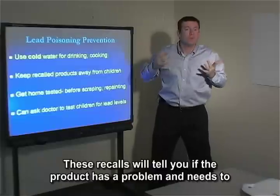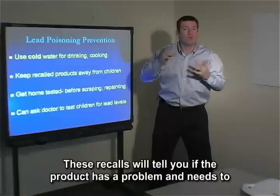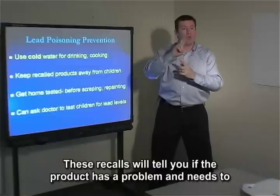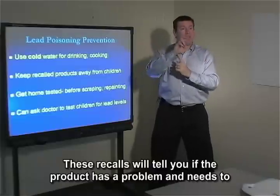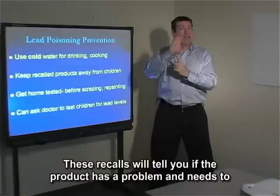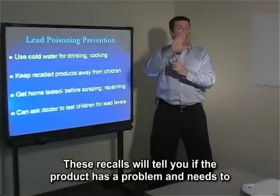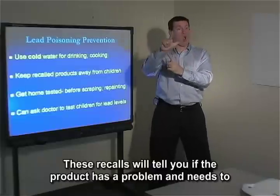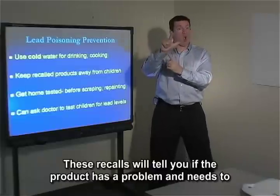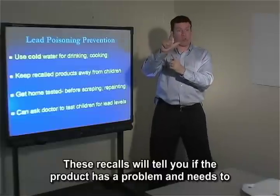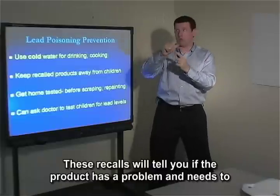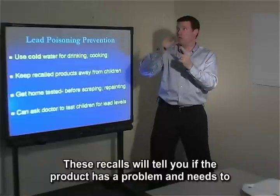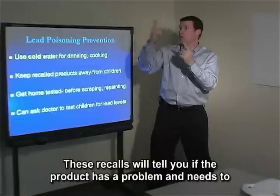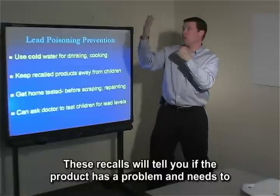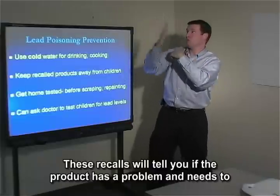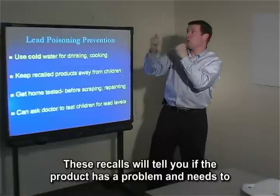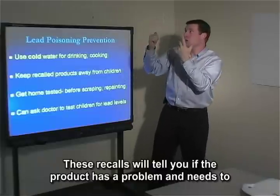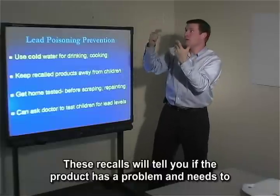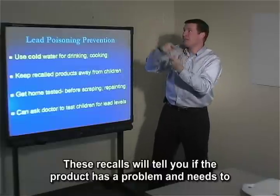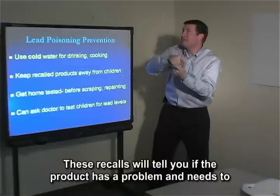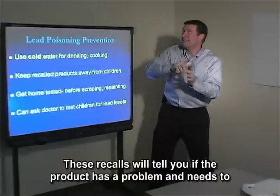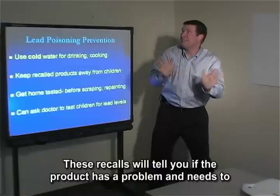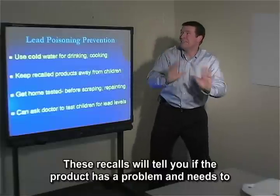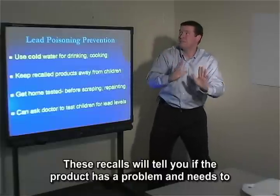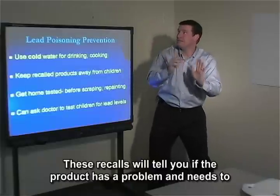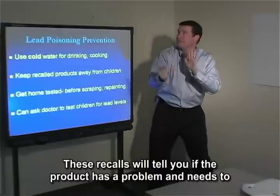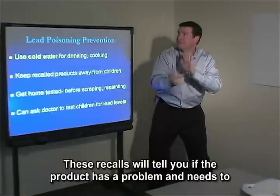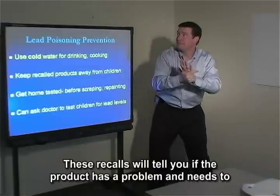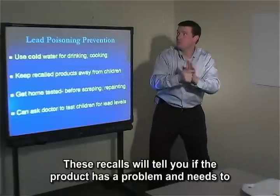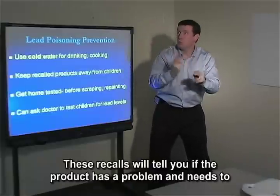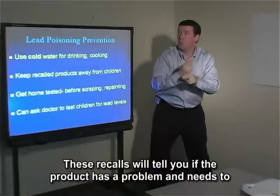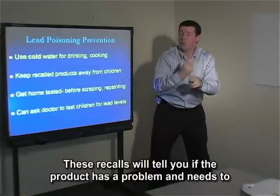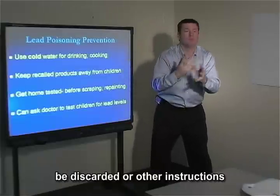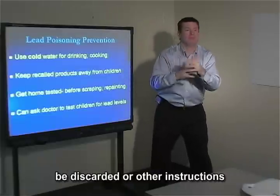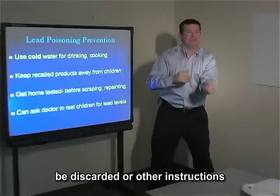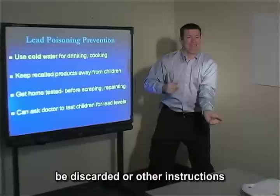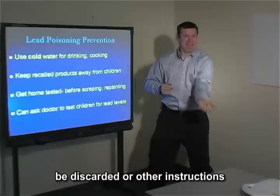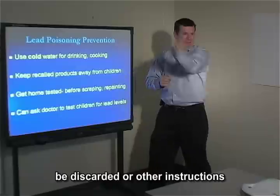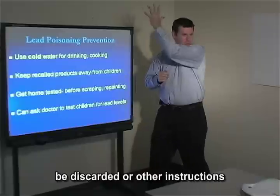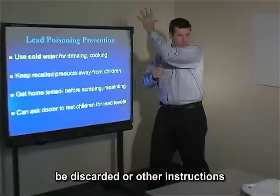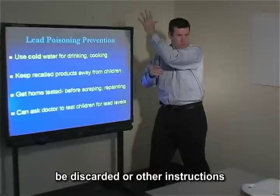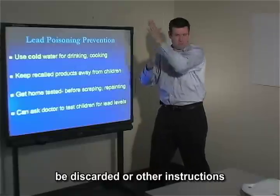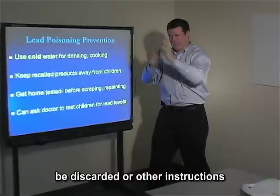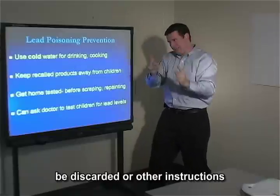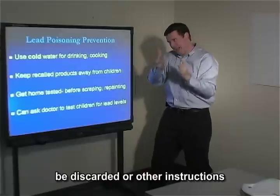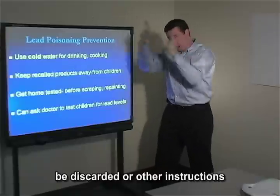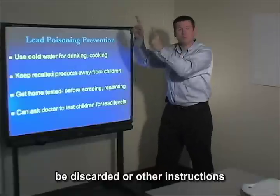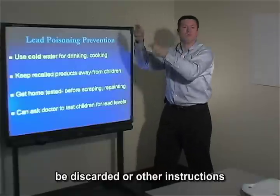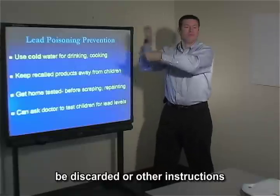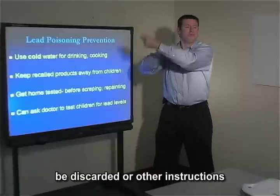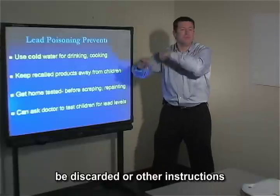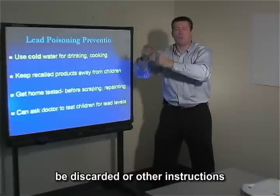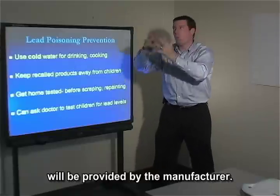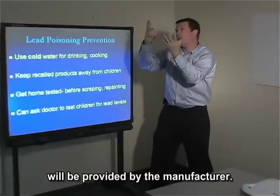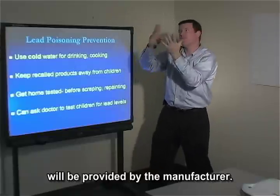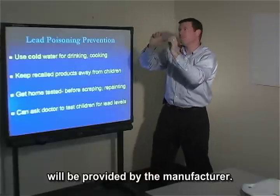recalls will tell you if the product has a problem and needs to be discarded or other instructions will be provided by